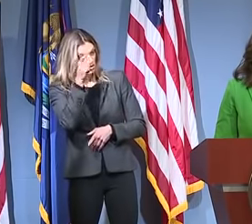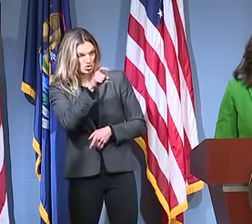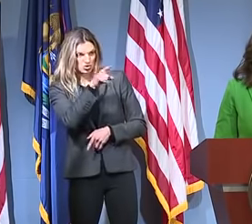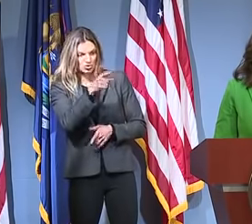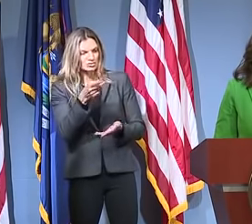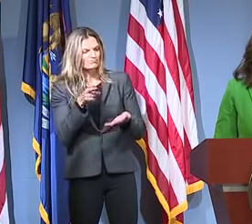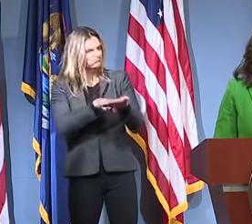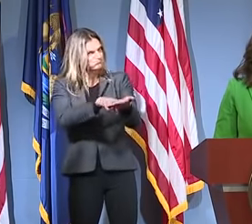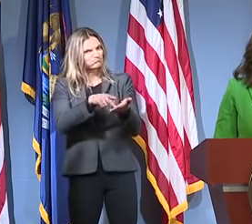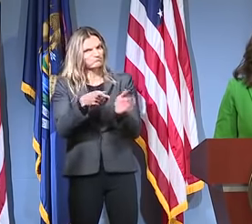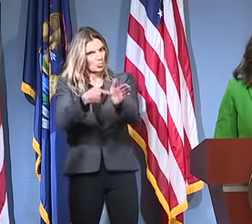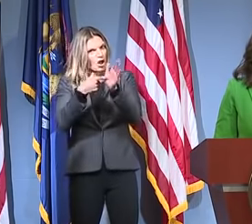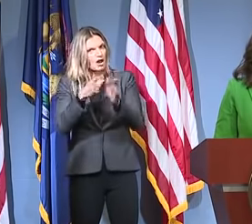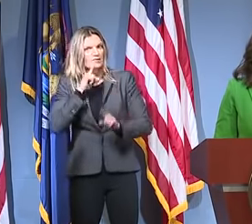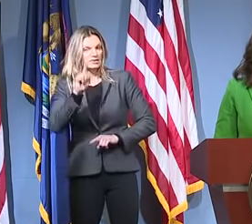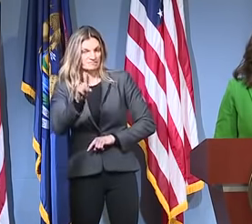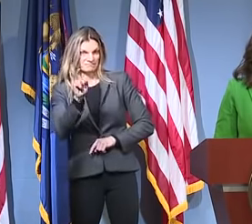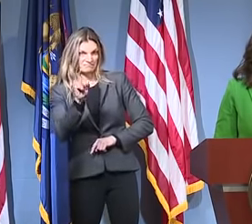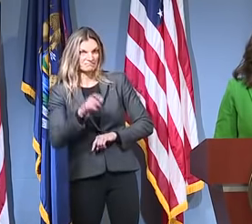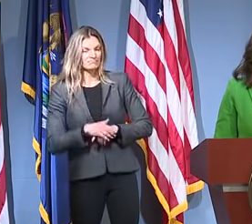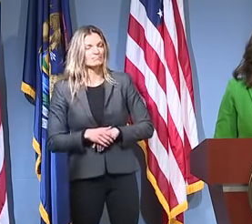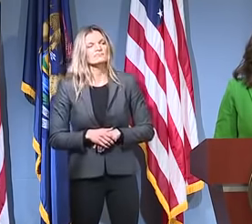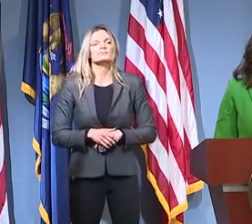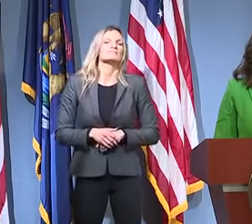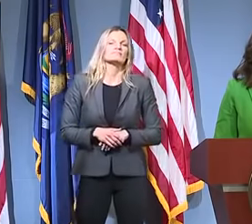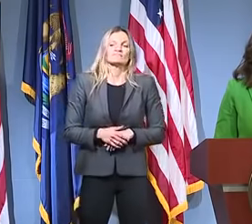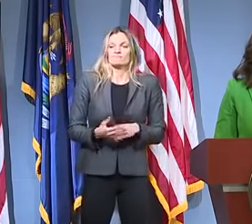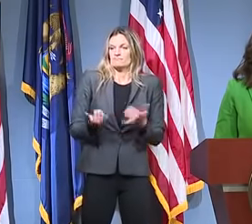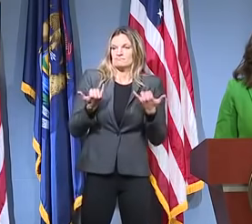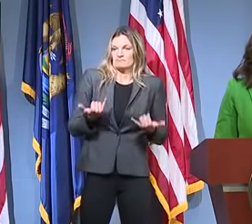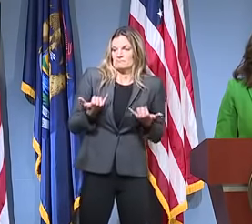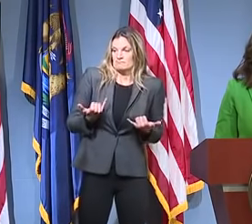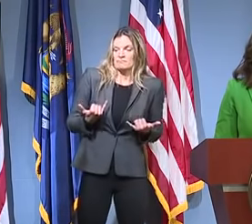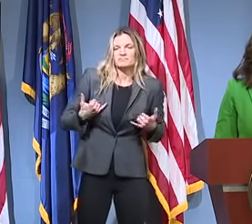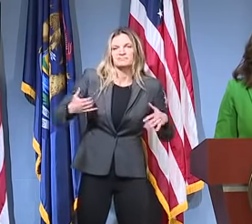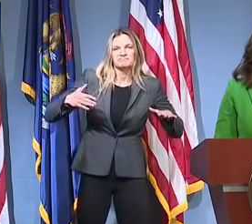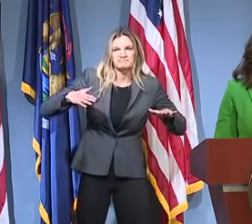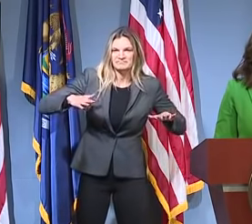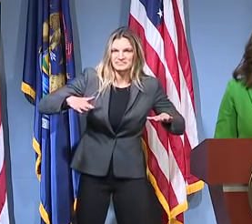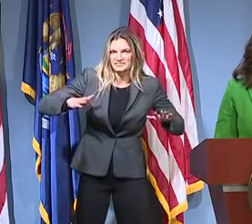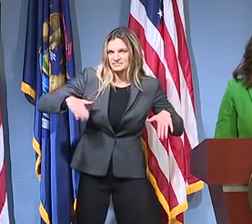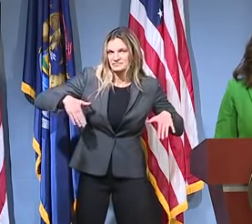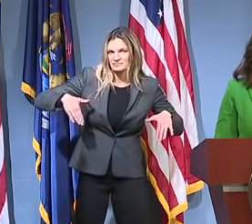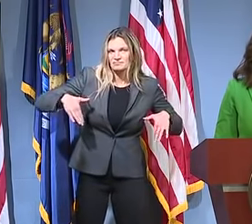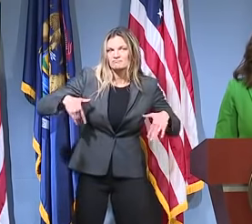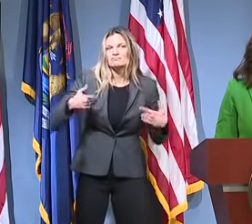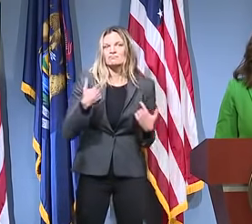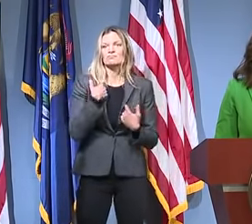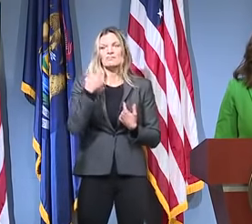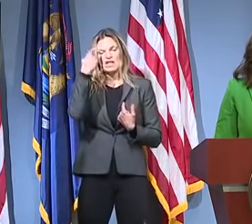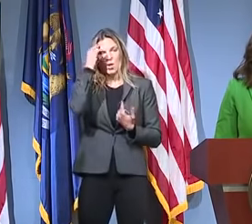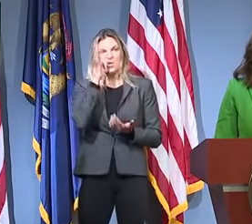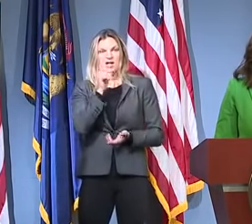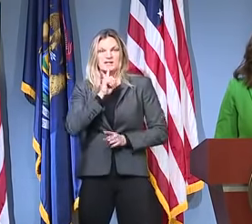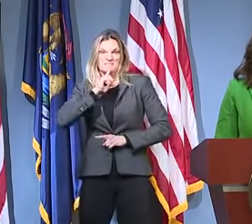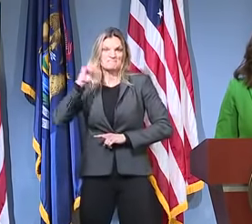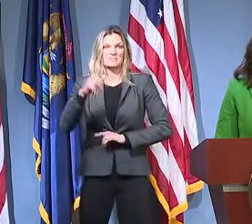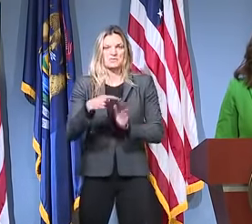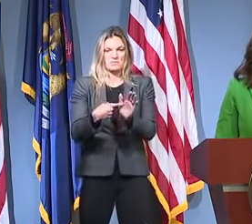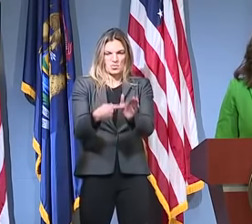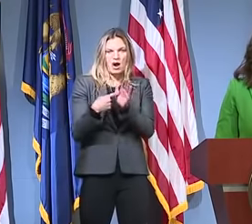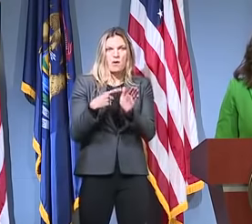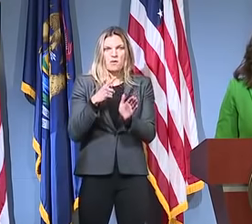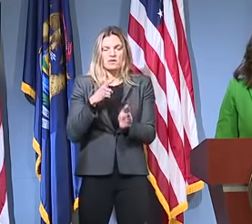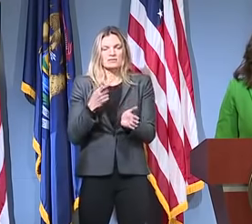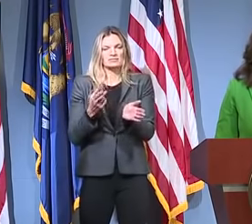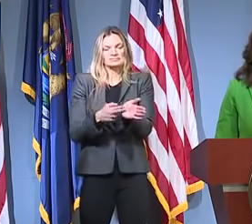wear masks? At this juncture, we're not anticipating an additional order on that front. I would just say